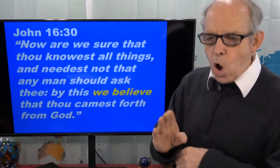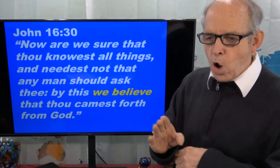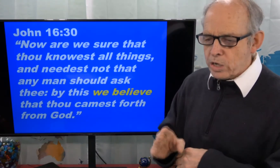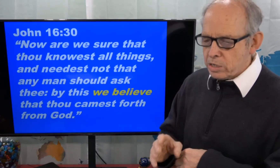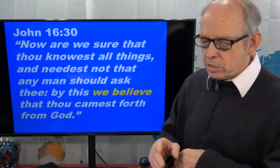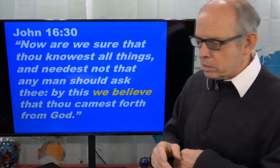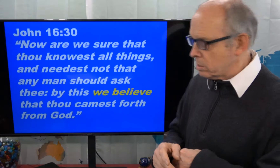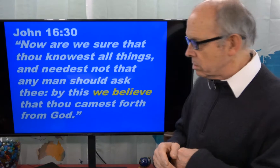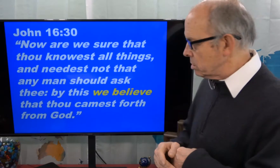God.